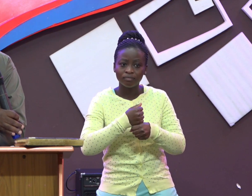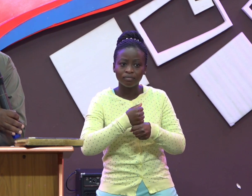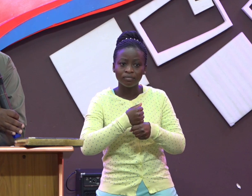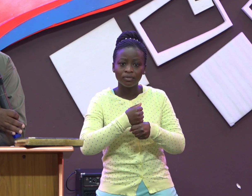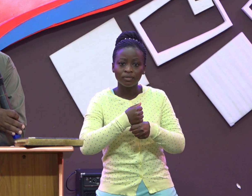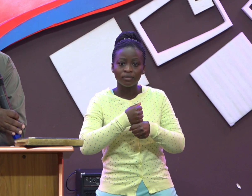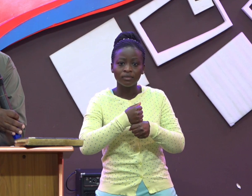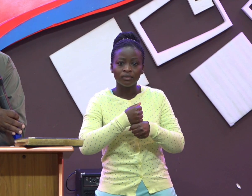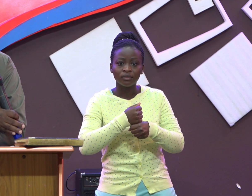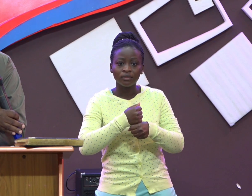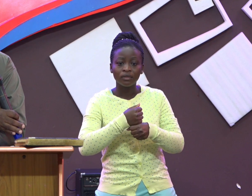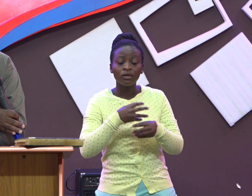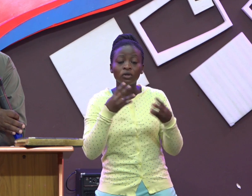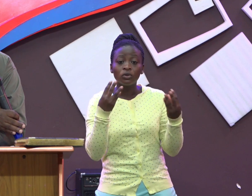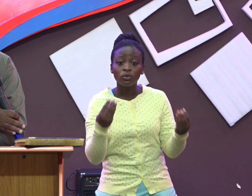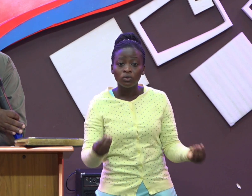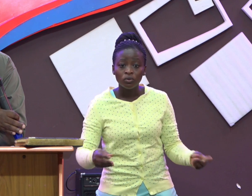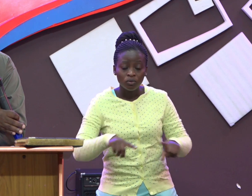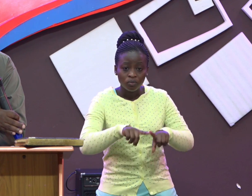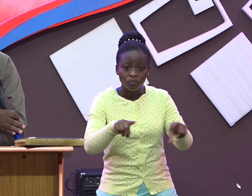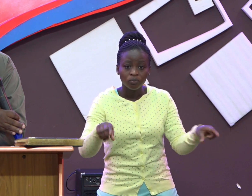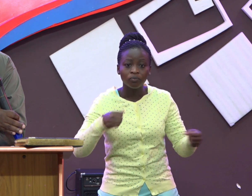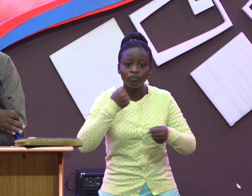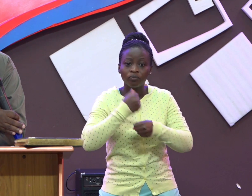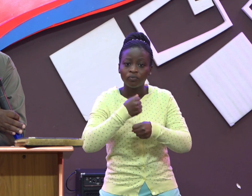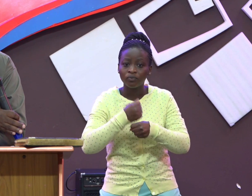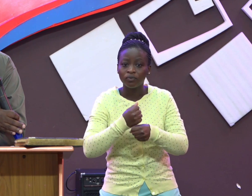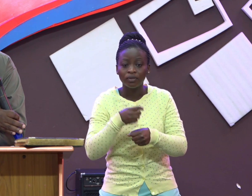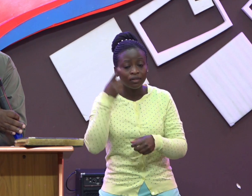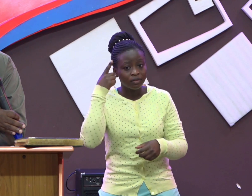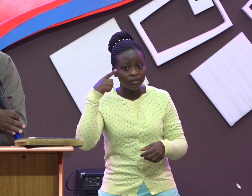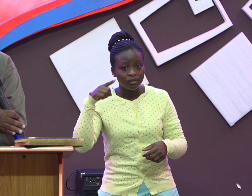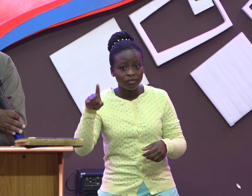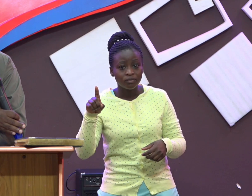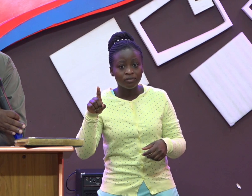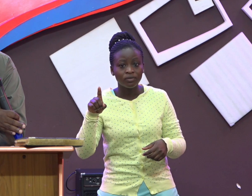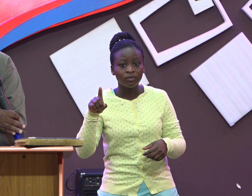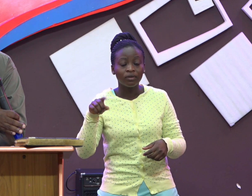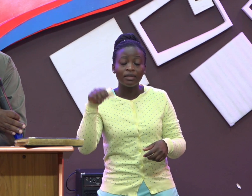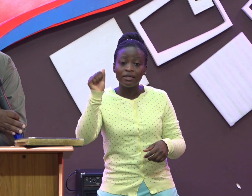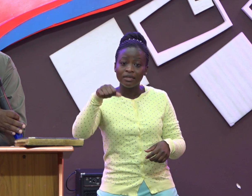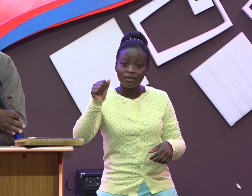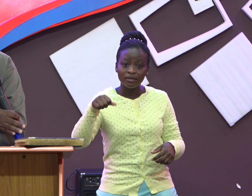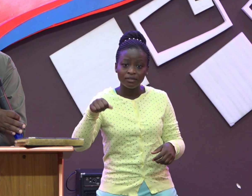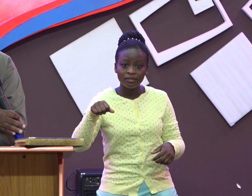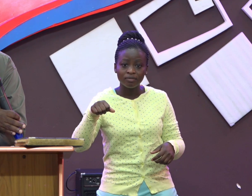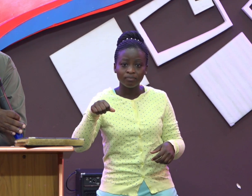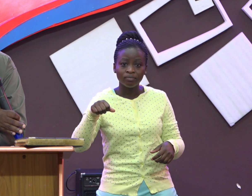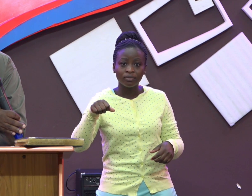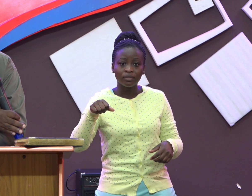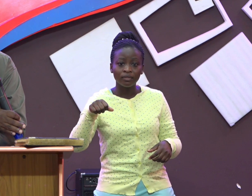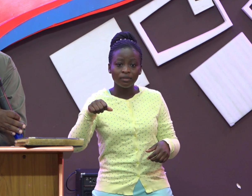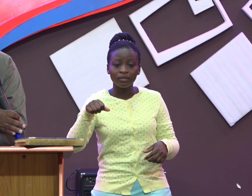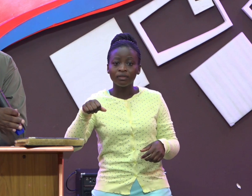okuba n'enkyuka kyuka gy'ofuna mu muntu w'omunda. Do you have to work for it to get a difference in your inner man? Yes. Yeah. Oyina by'osobola okulaga